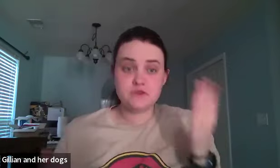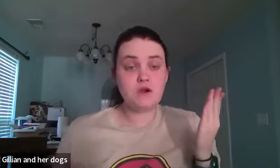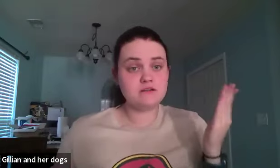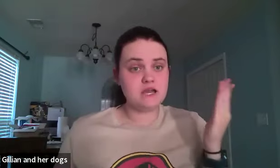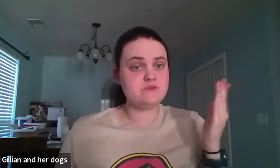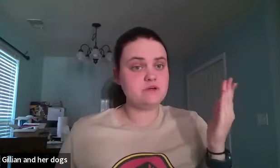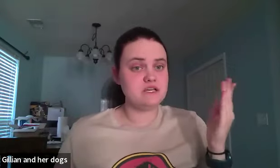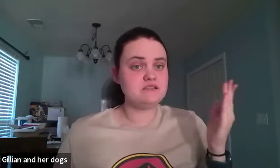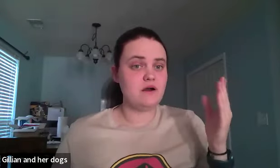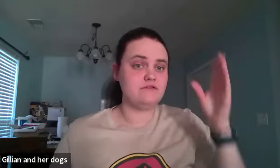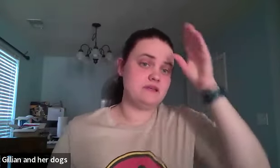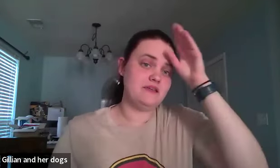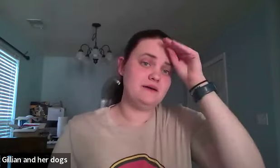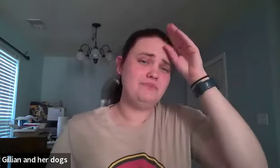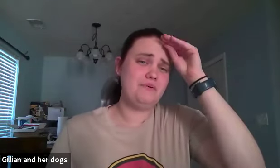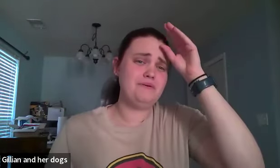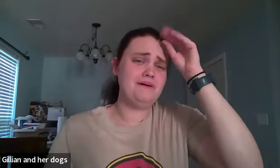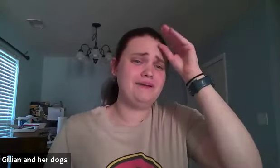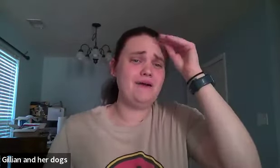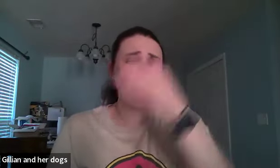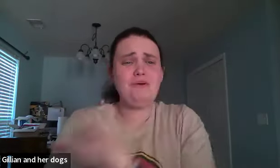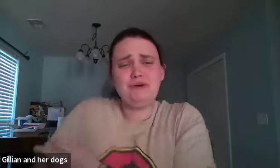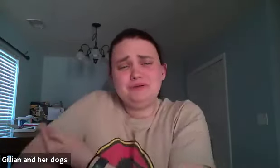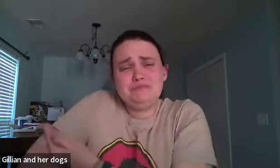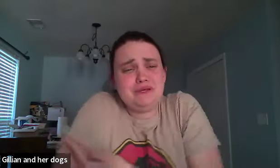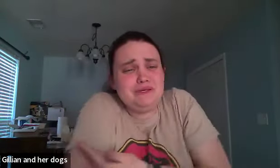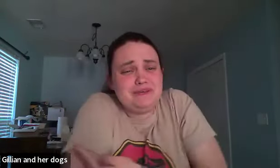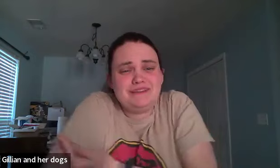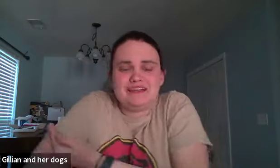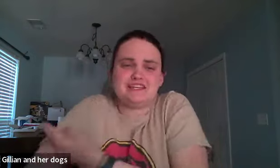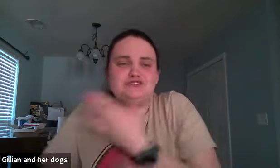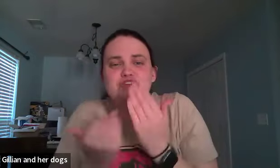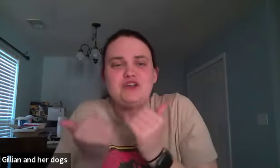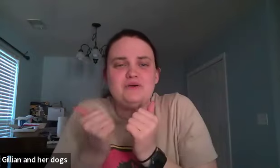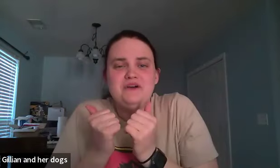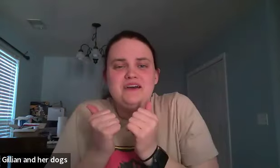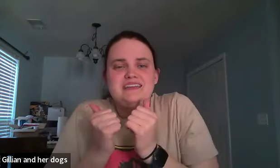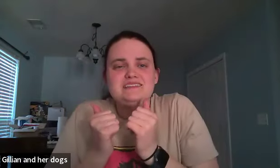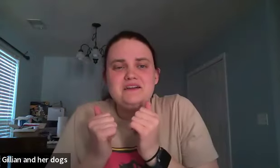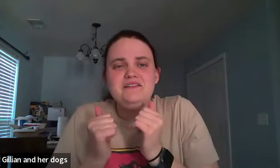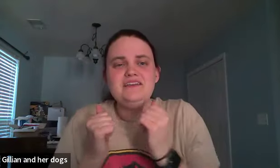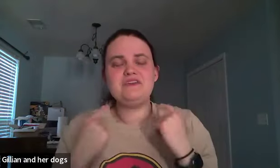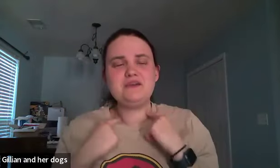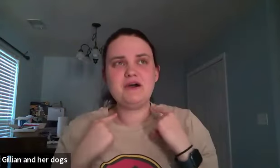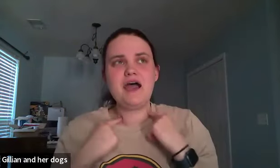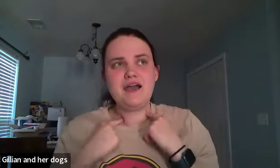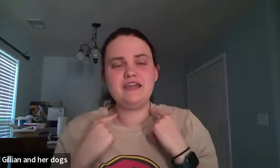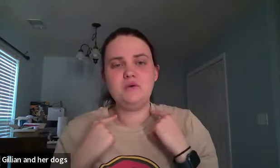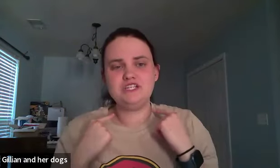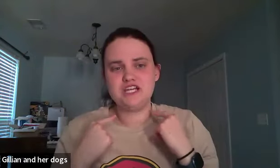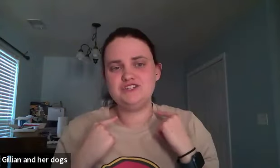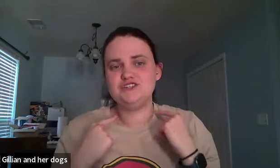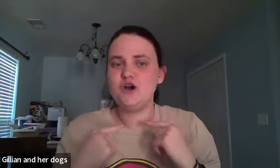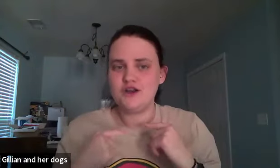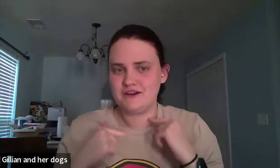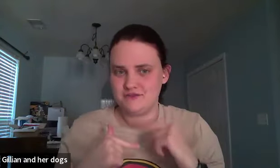there are times where it does call for being like a boy, oh baby. Like it's kind of like think about like how we change the tone of our